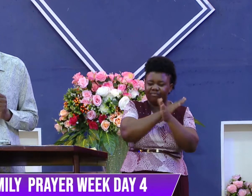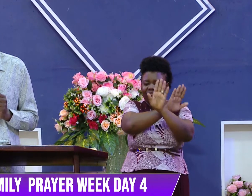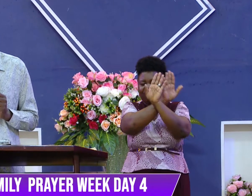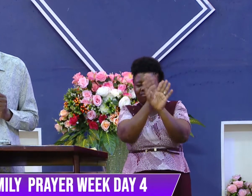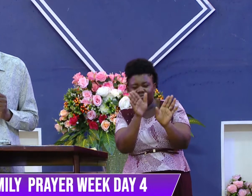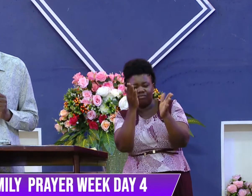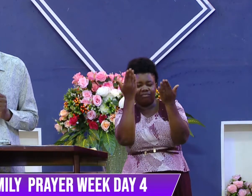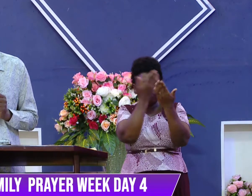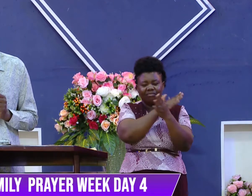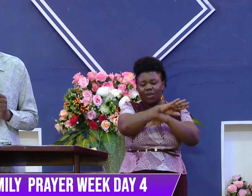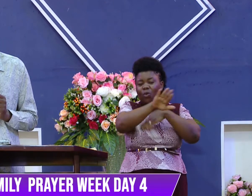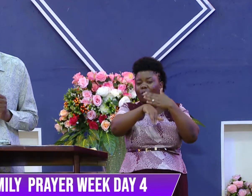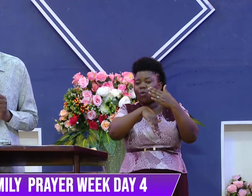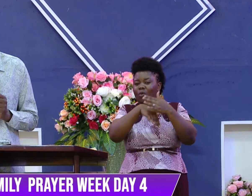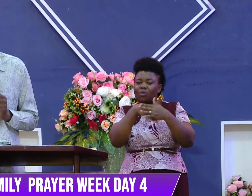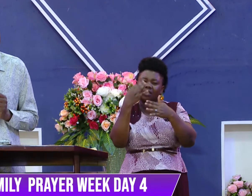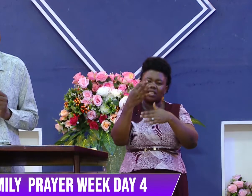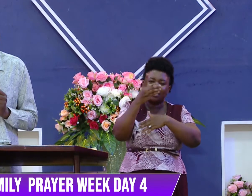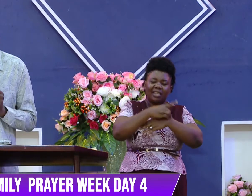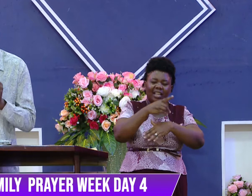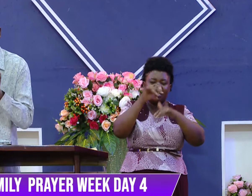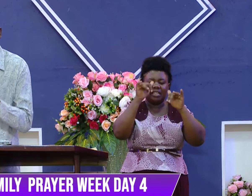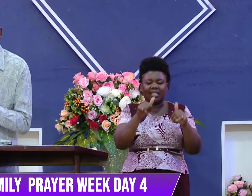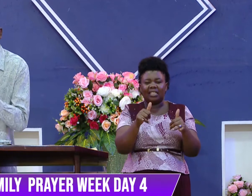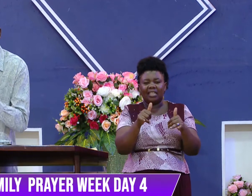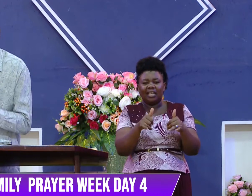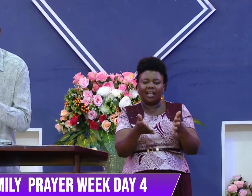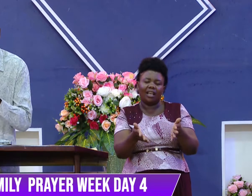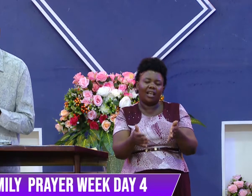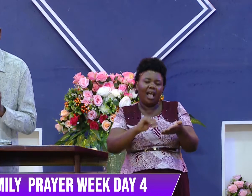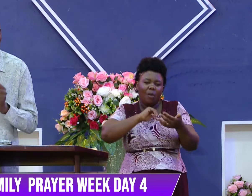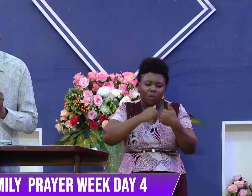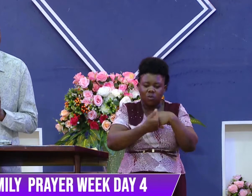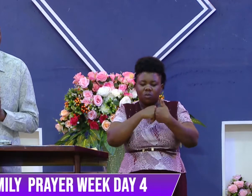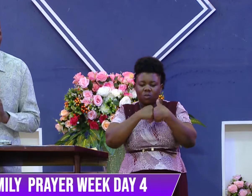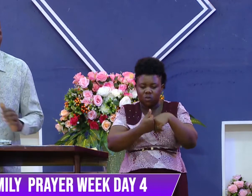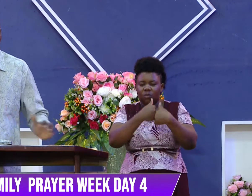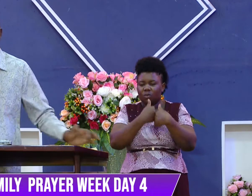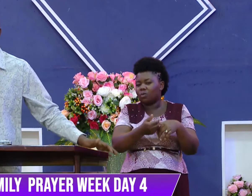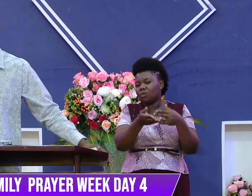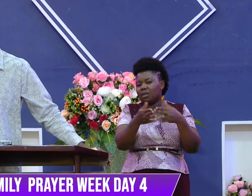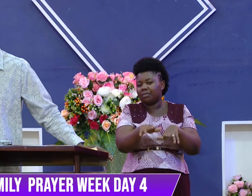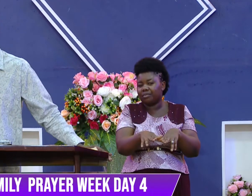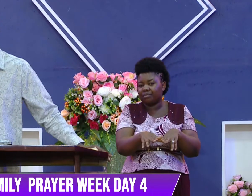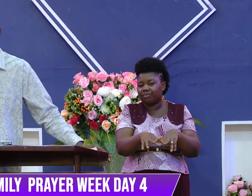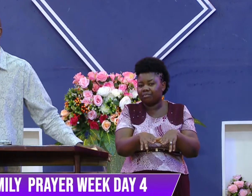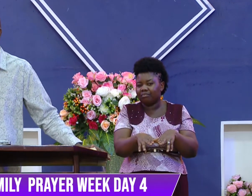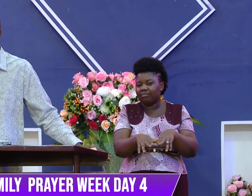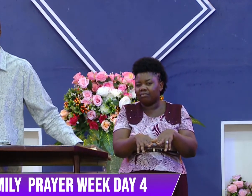the following day home, for 3 days, there is some kind of conflict.